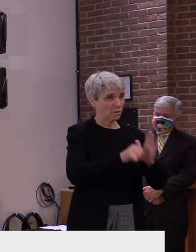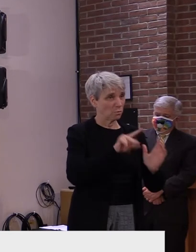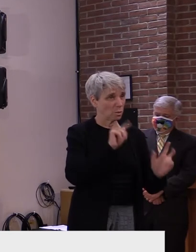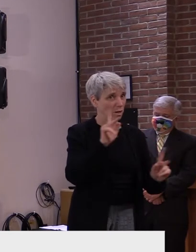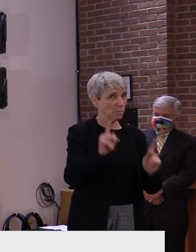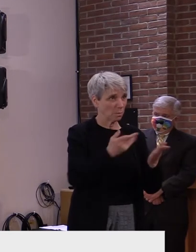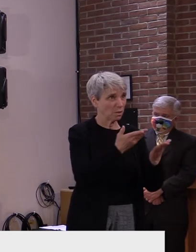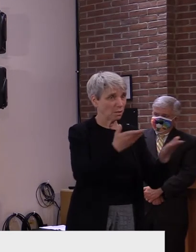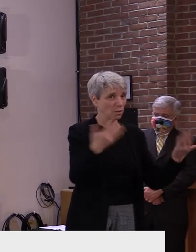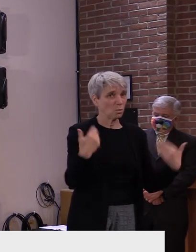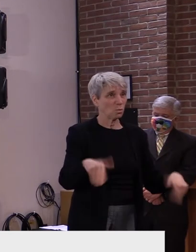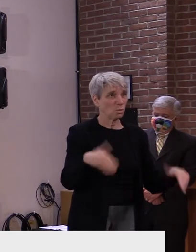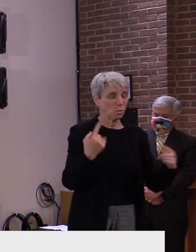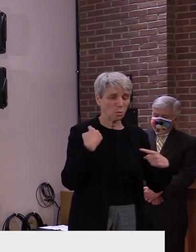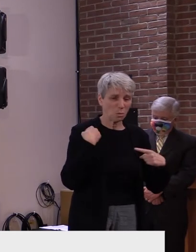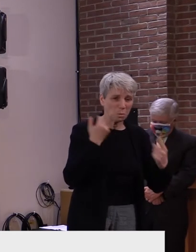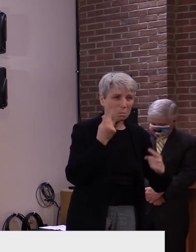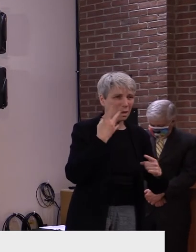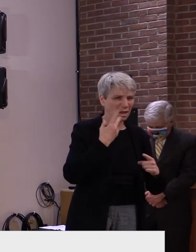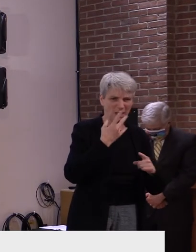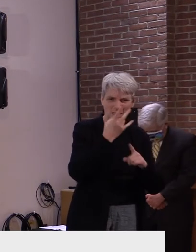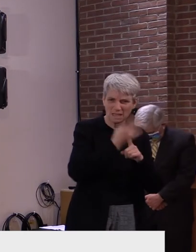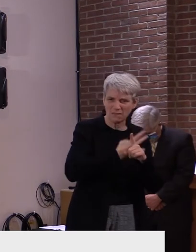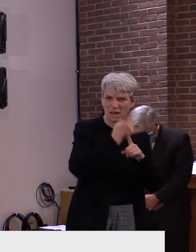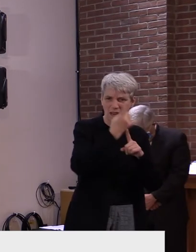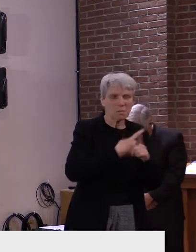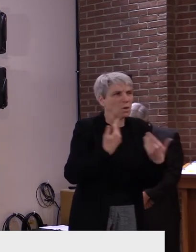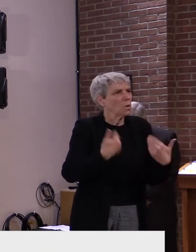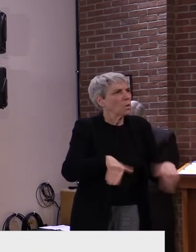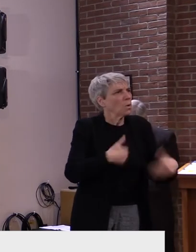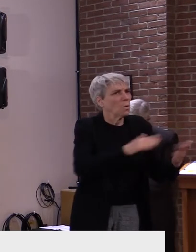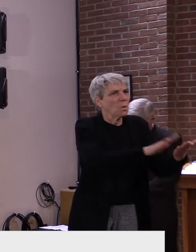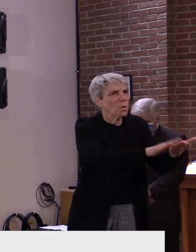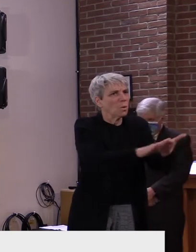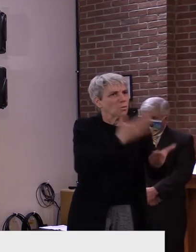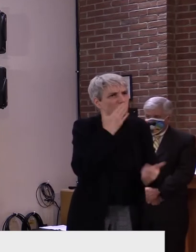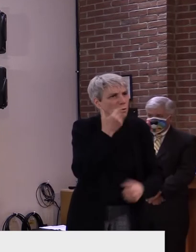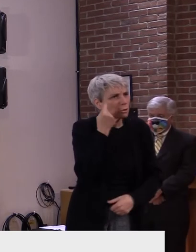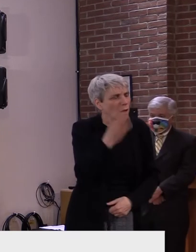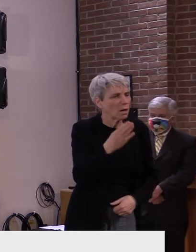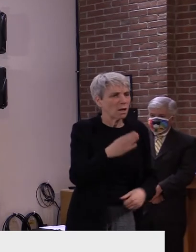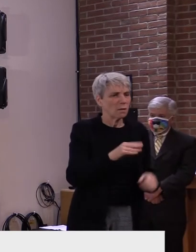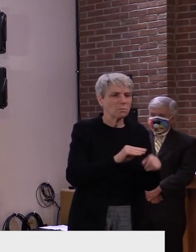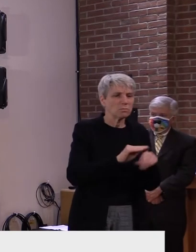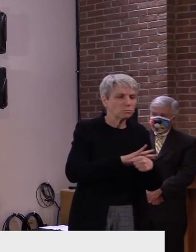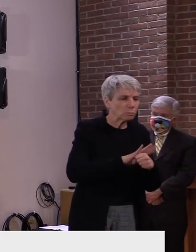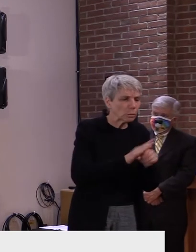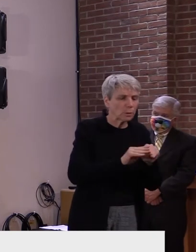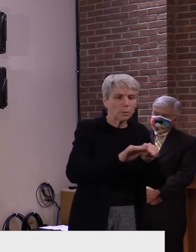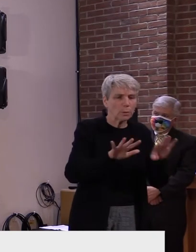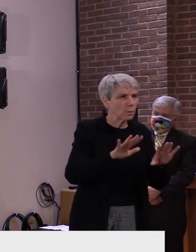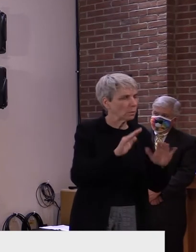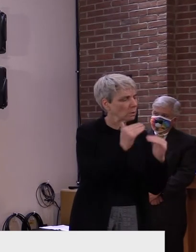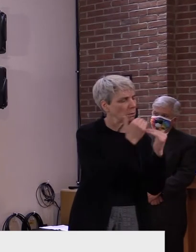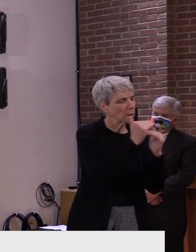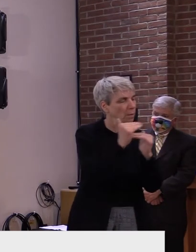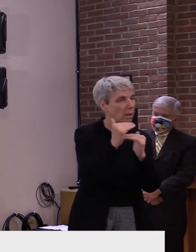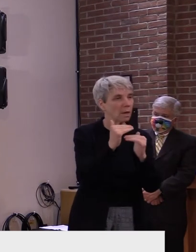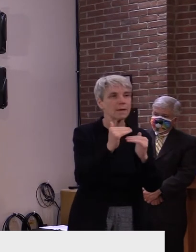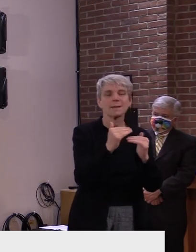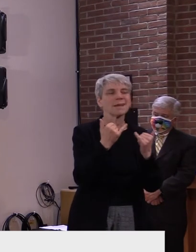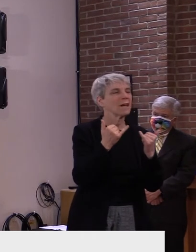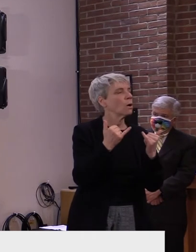of virus suppression that we've all enjoyed but now surrounded by our sea of red i'm confident